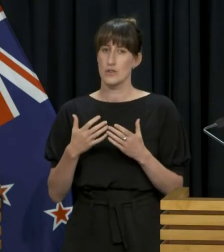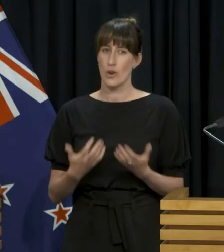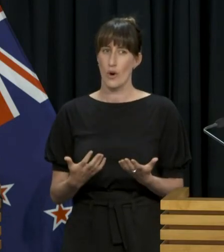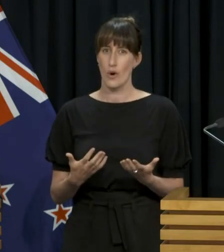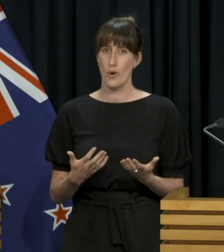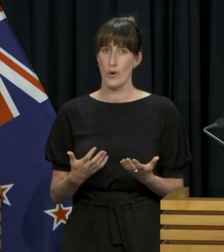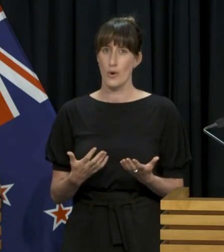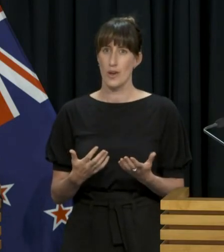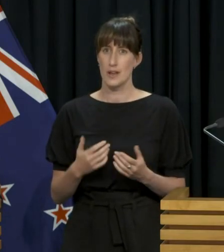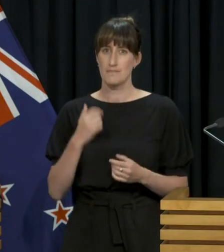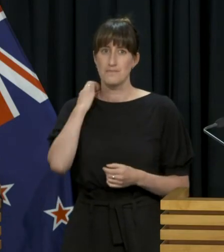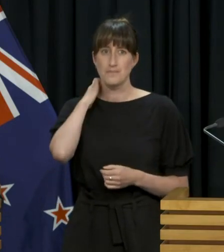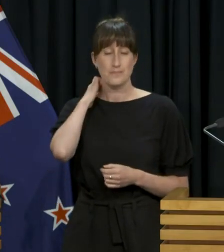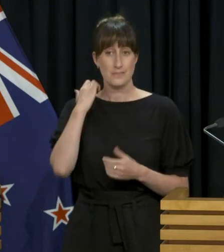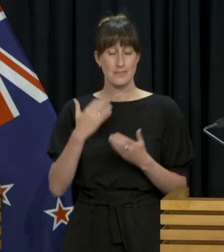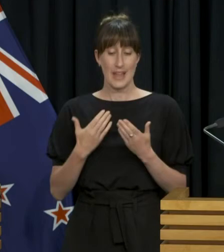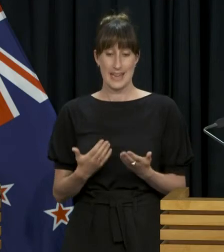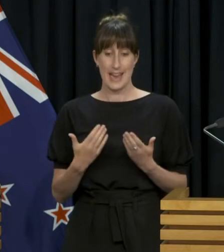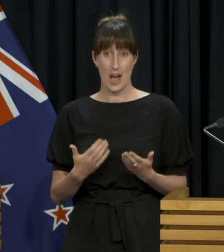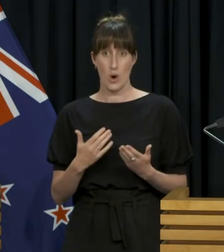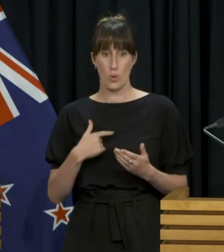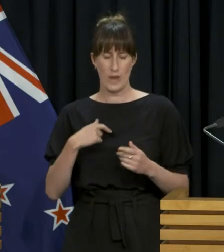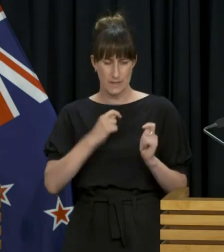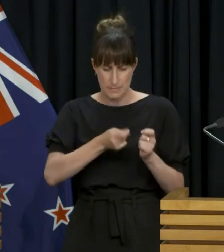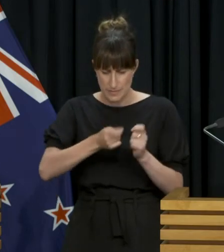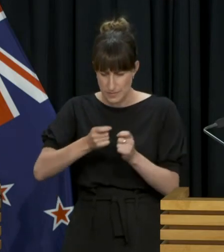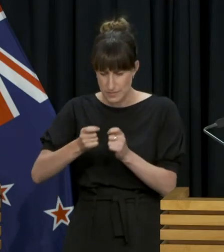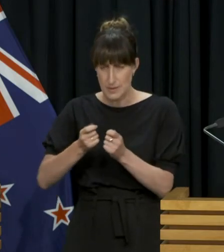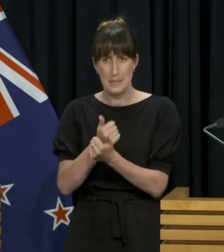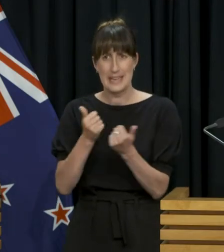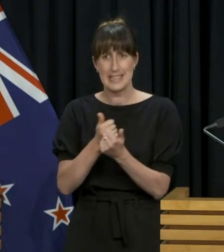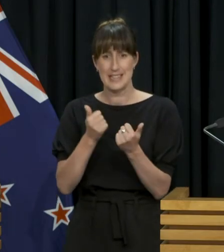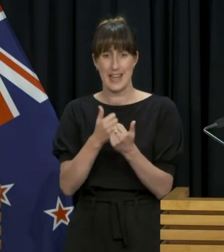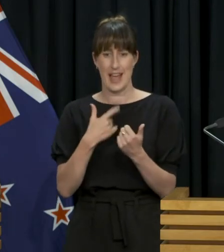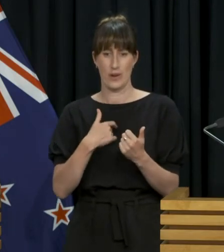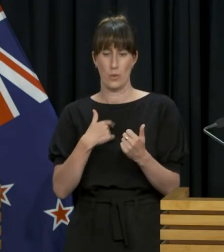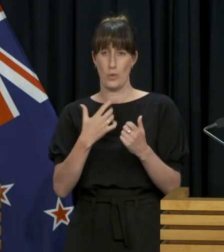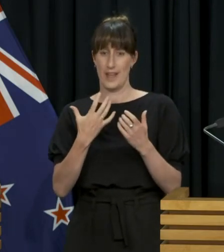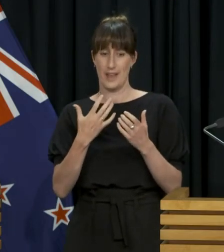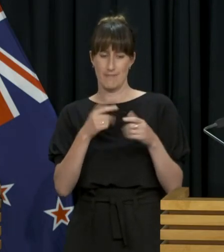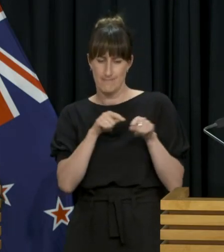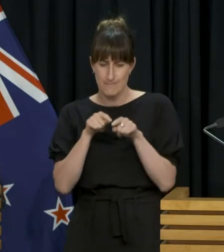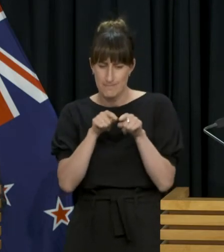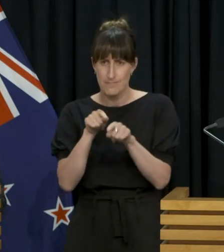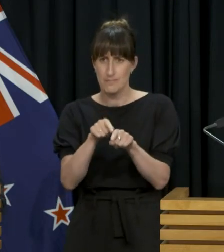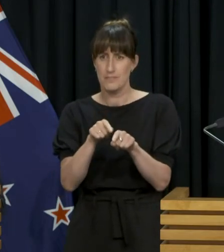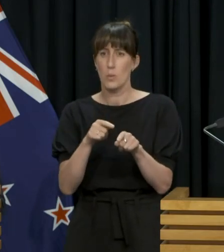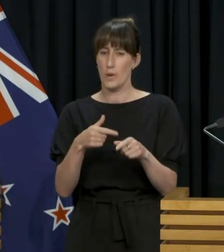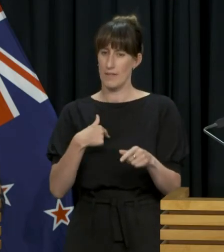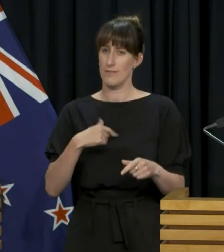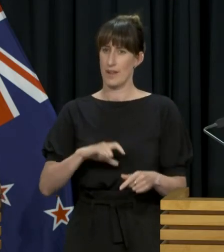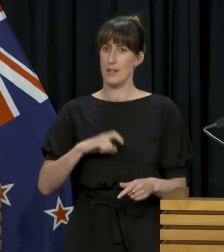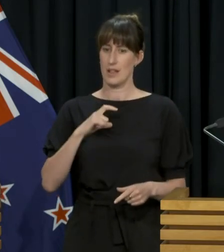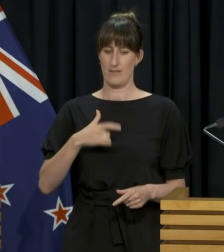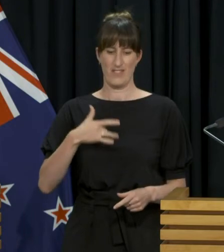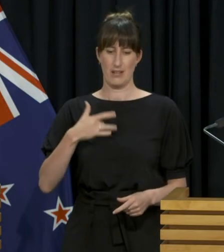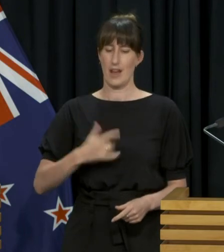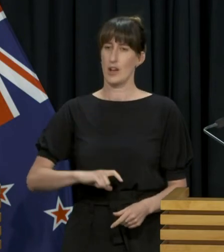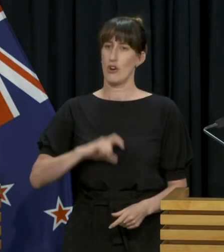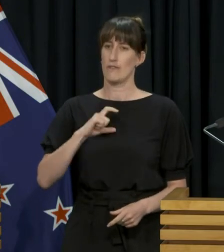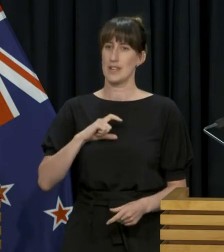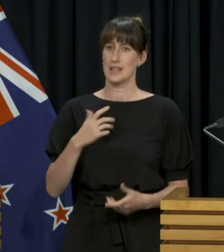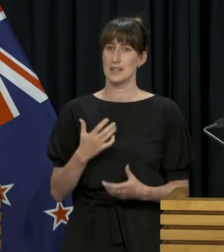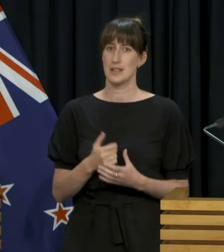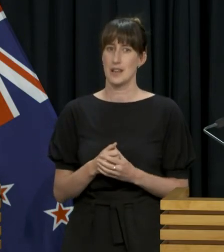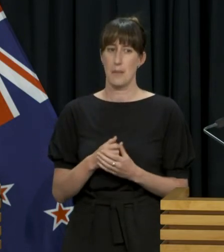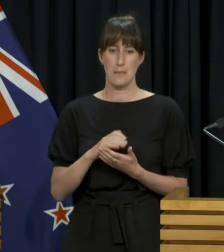had discounted the possibility, and I say this is somewhat from the Cabinet's decision-making perspective, once we discounted the possibility